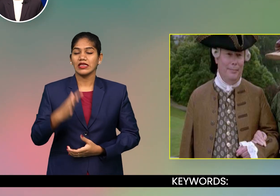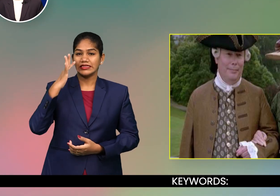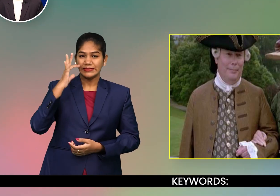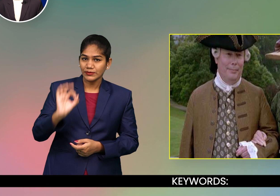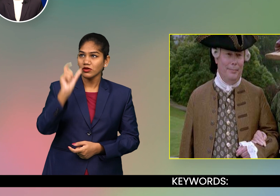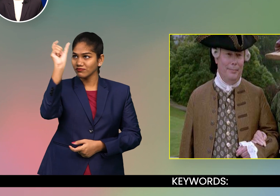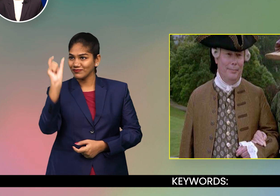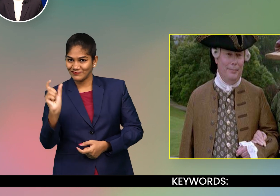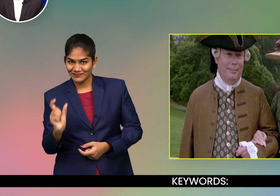Keywords: